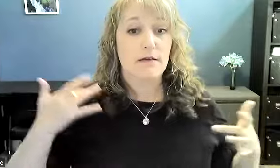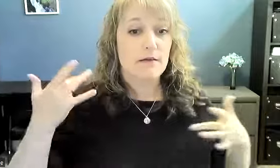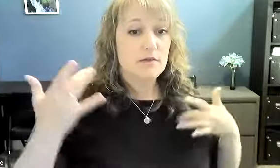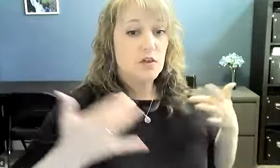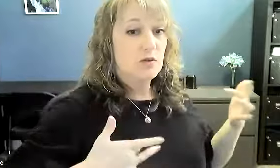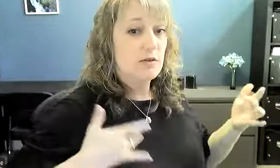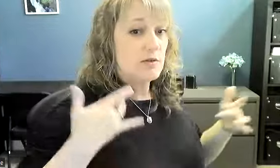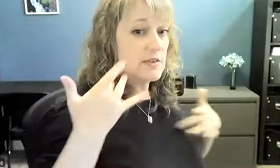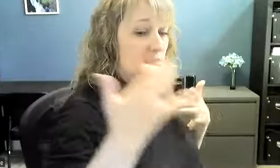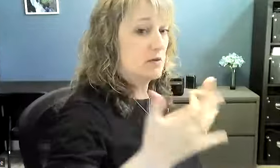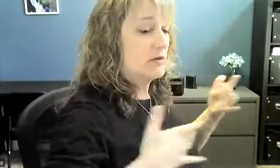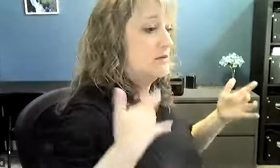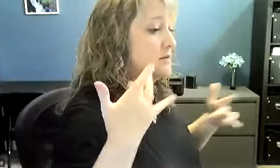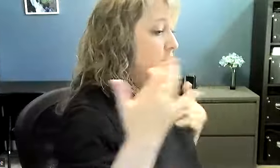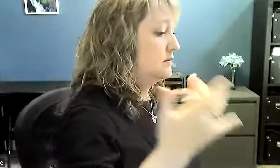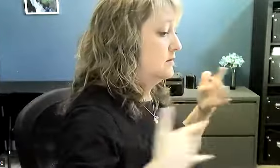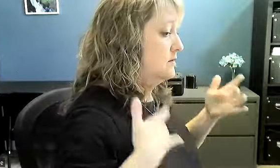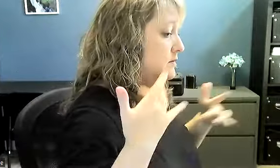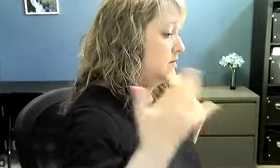So you do little circles